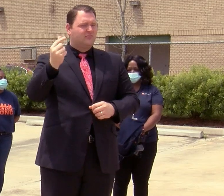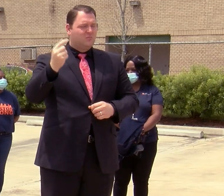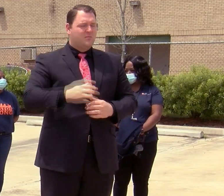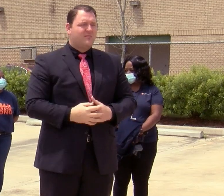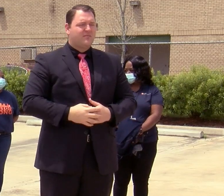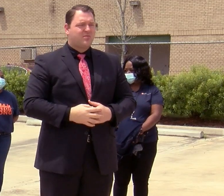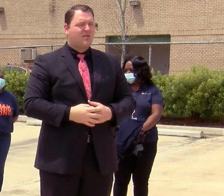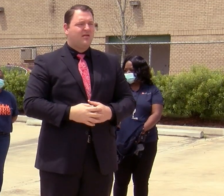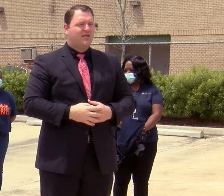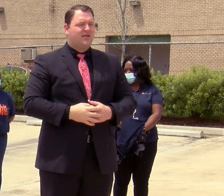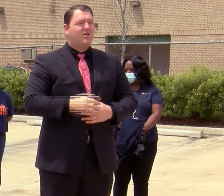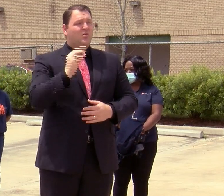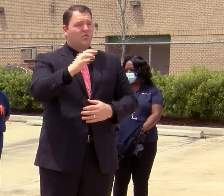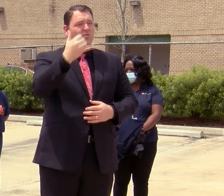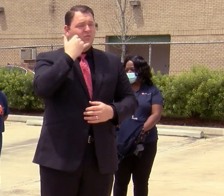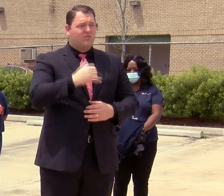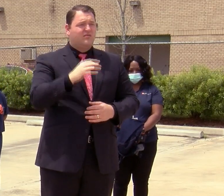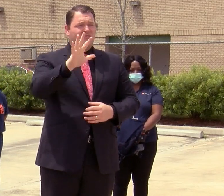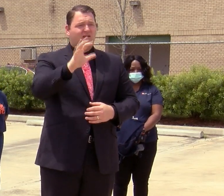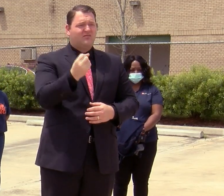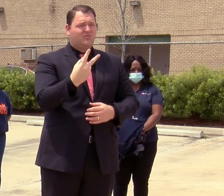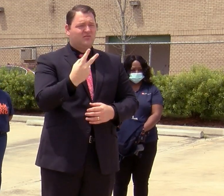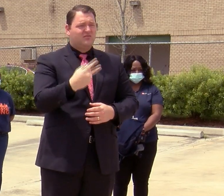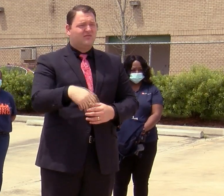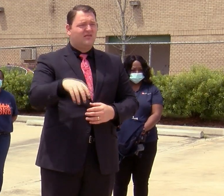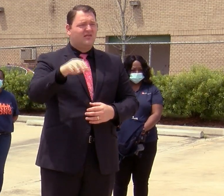txcovidtest.org, or by calling